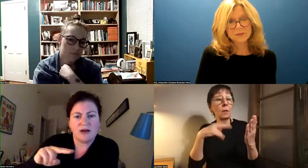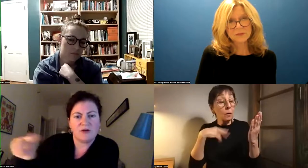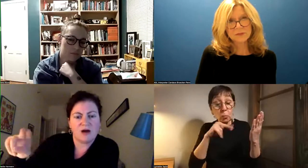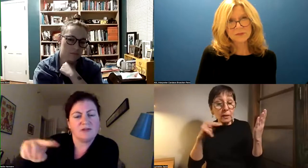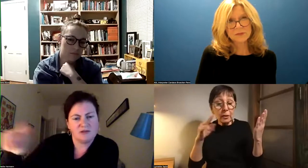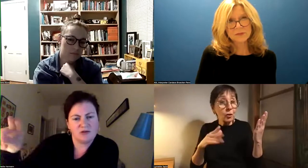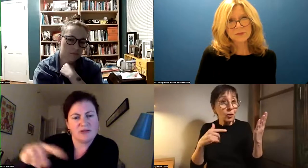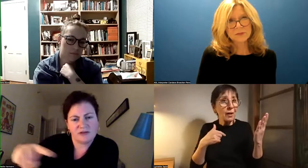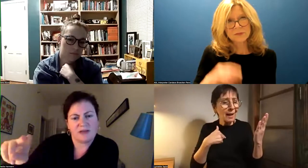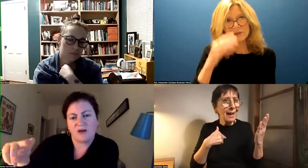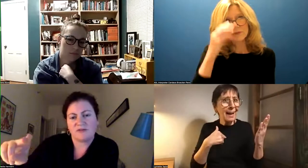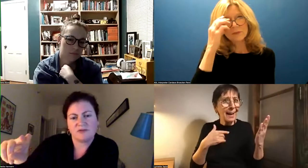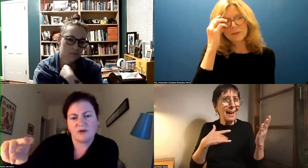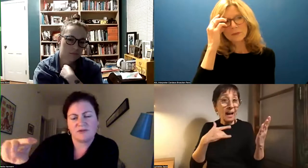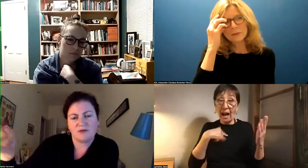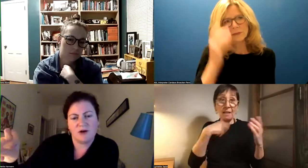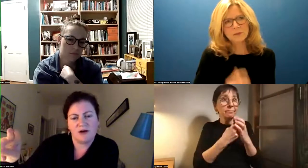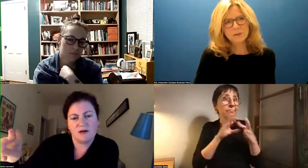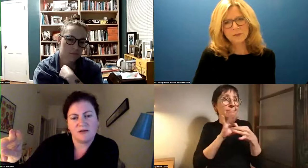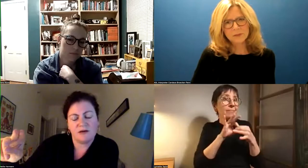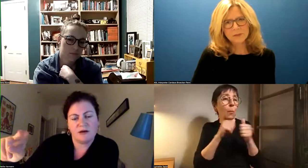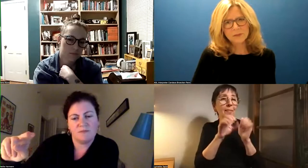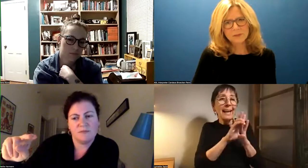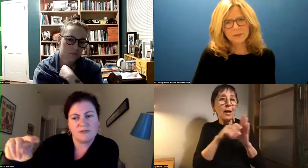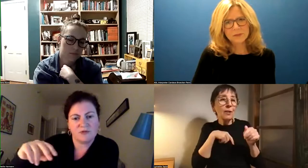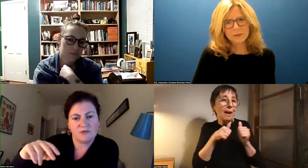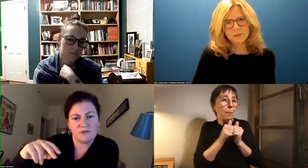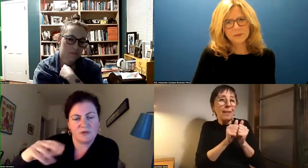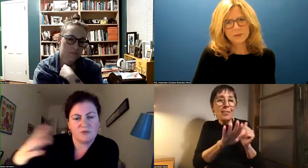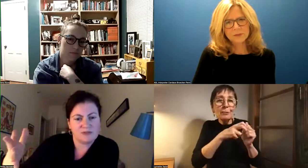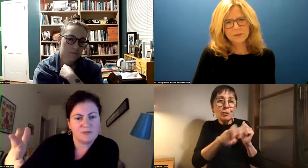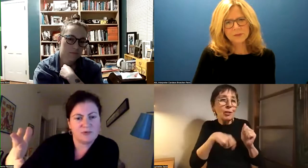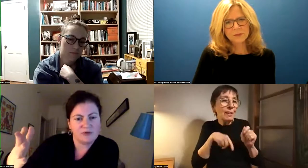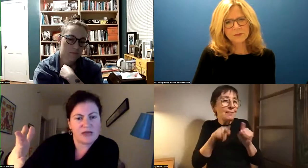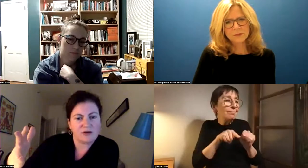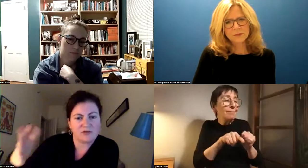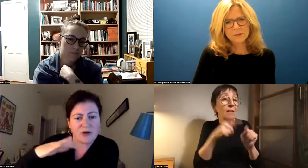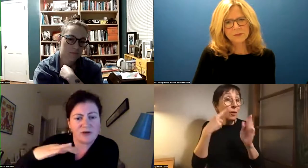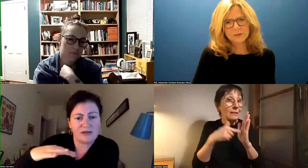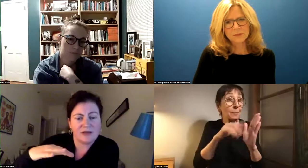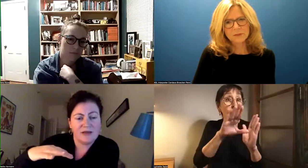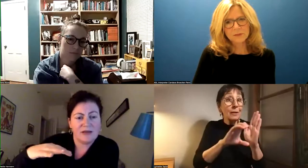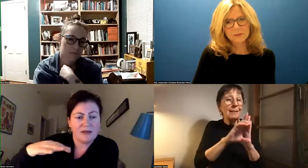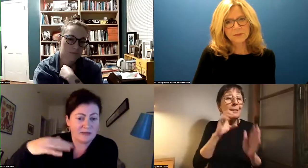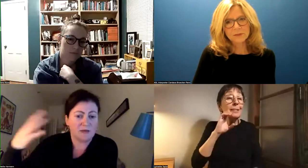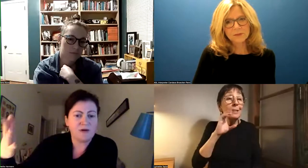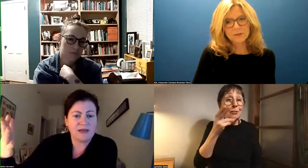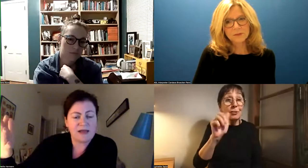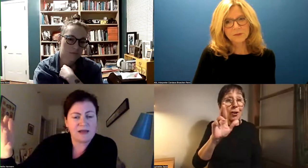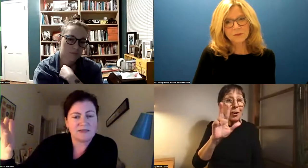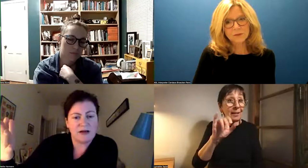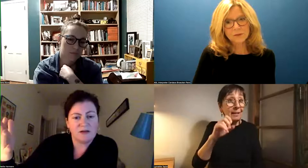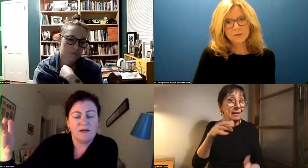as a reader, you're kind of on the journey that the characters are also on. So, you know, for example, your character Charlie is